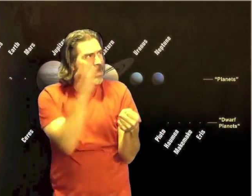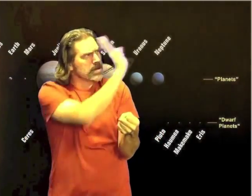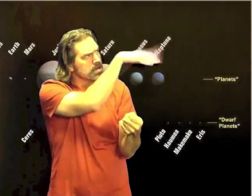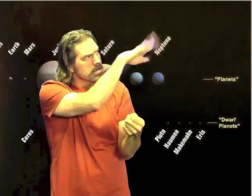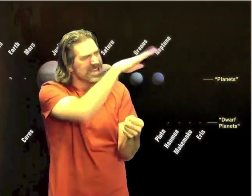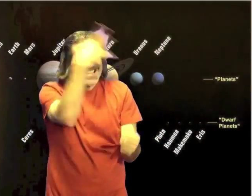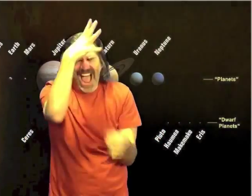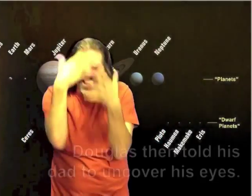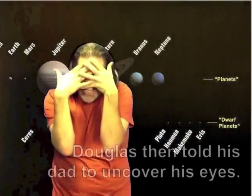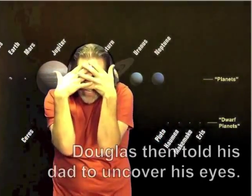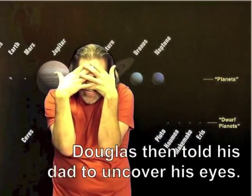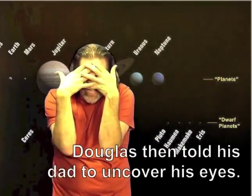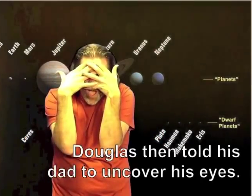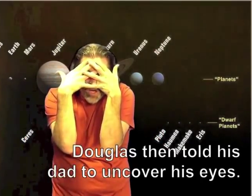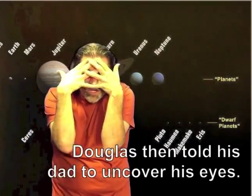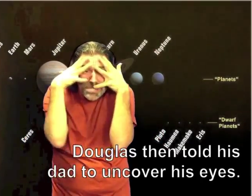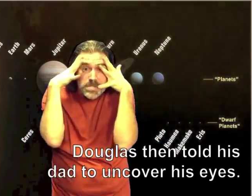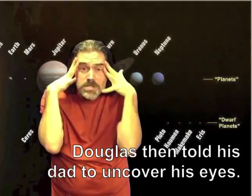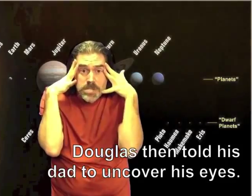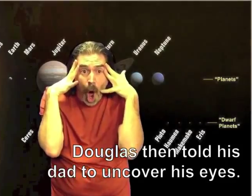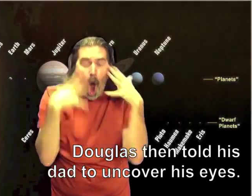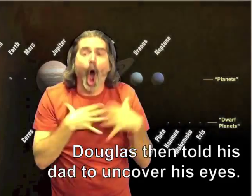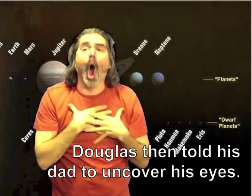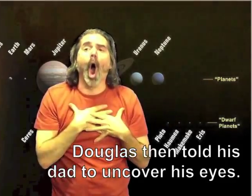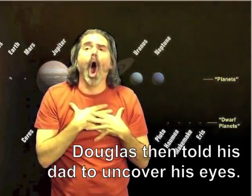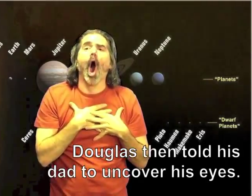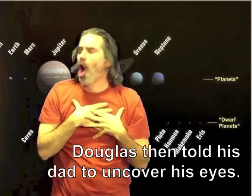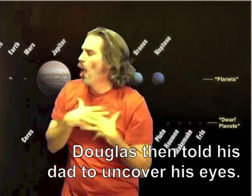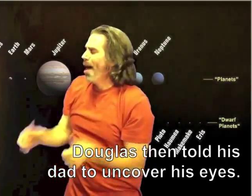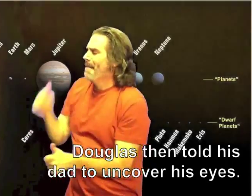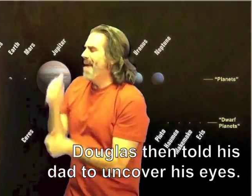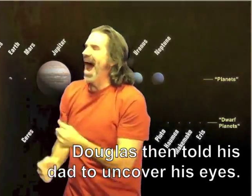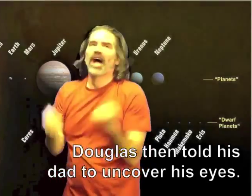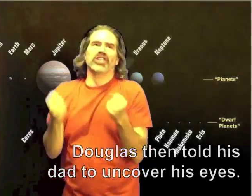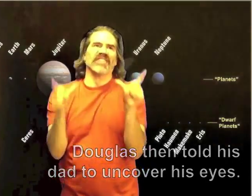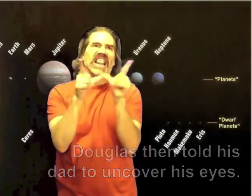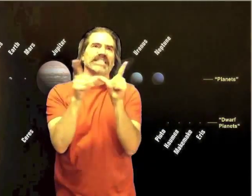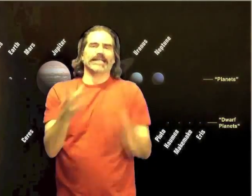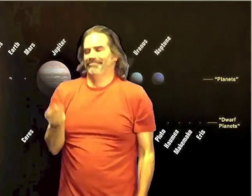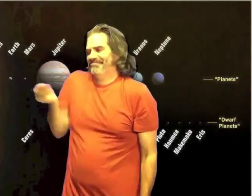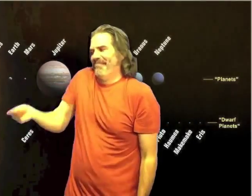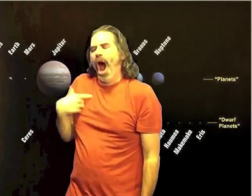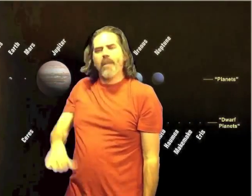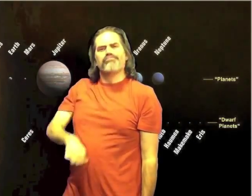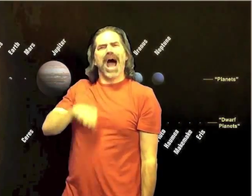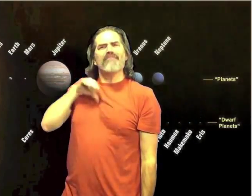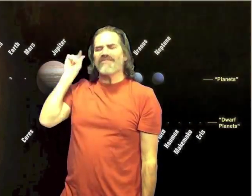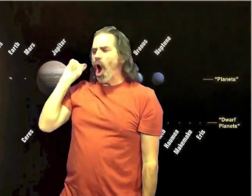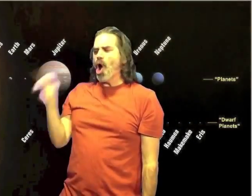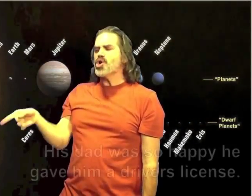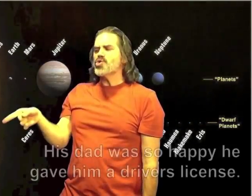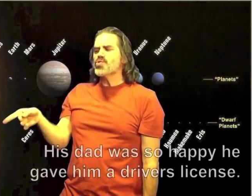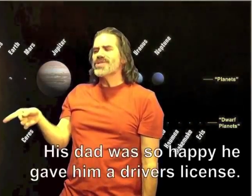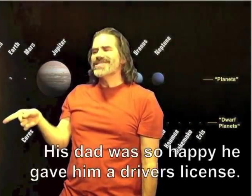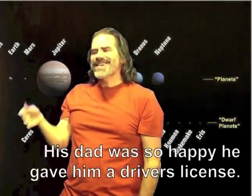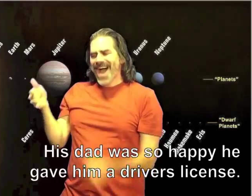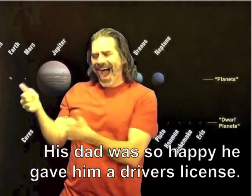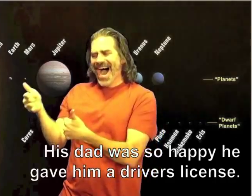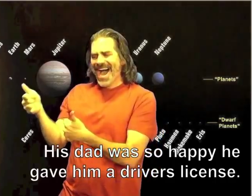drove through it fine. And then he said, "Dad, you can uncover your eyes now." And his dad was so excited, he gave him a driver's license